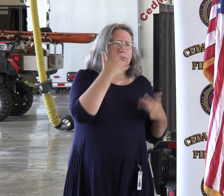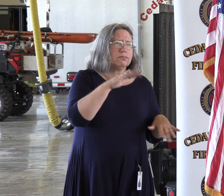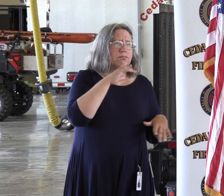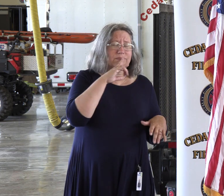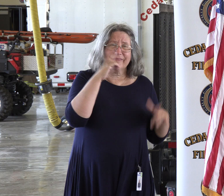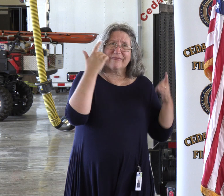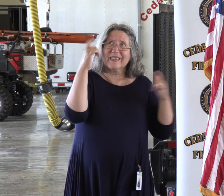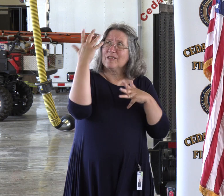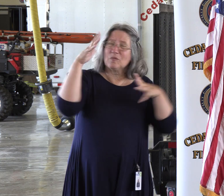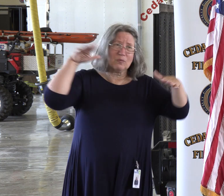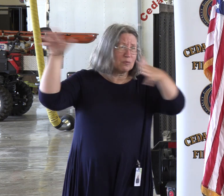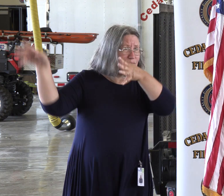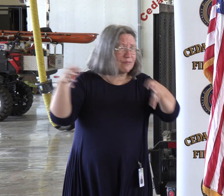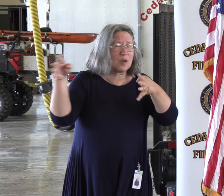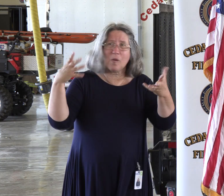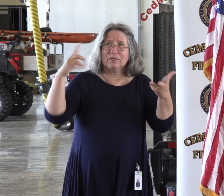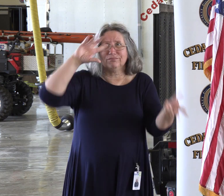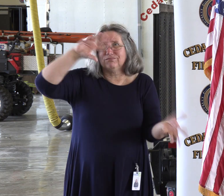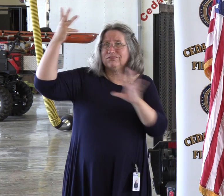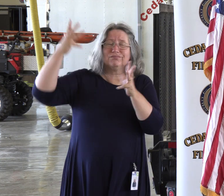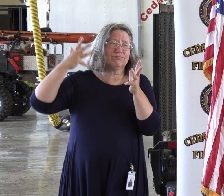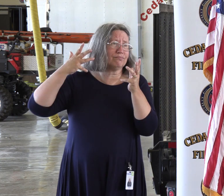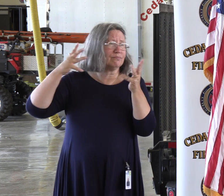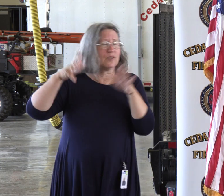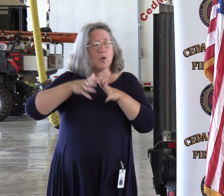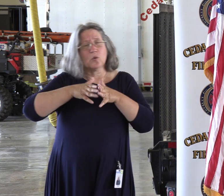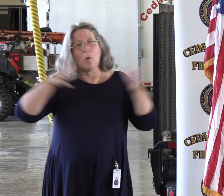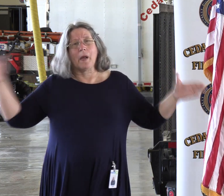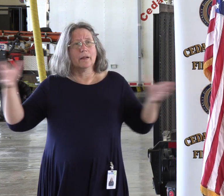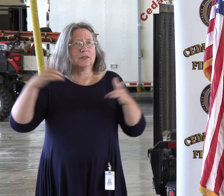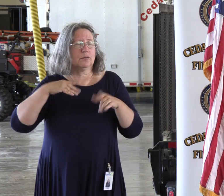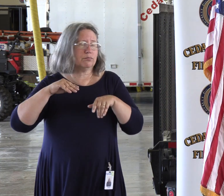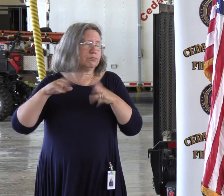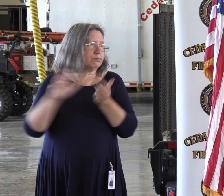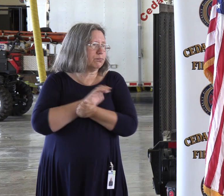this storm across the state that's taking the time. Thank you.